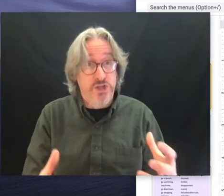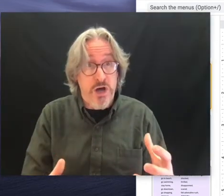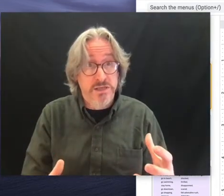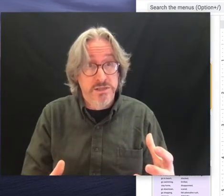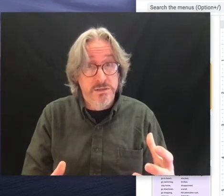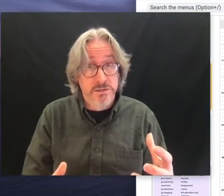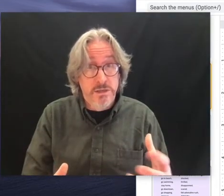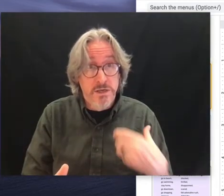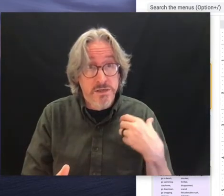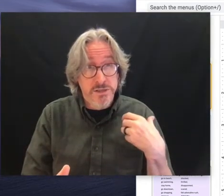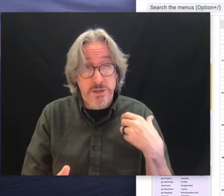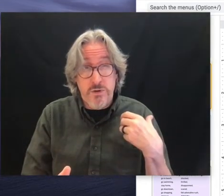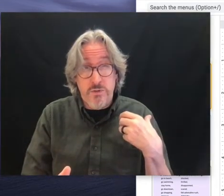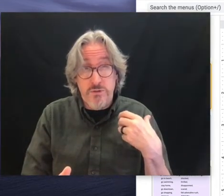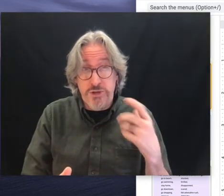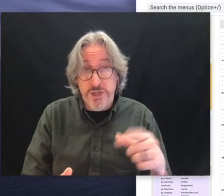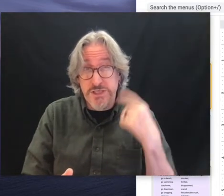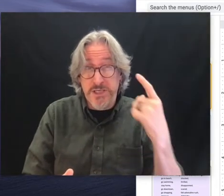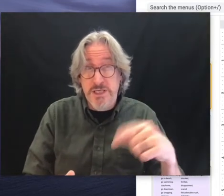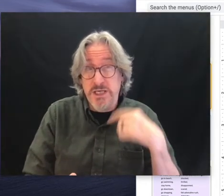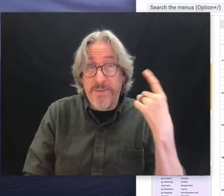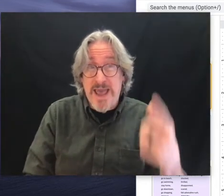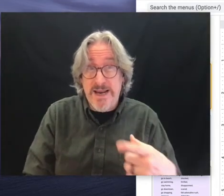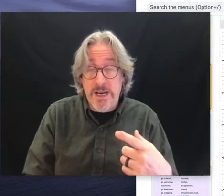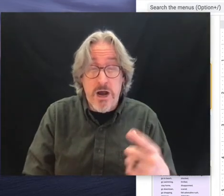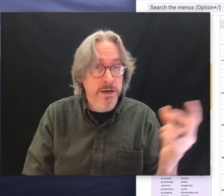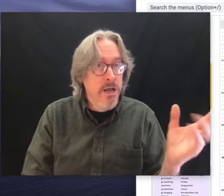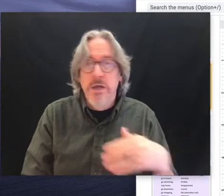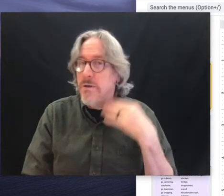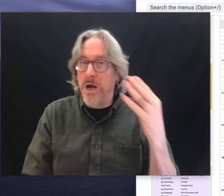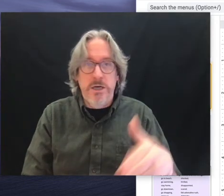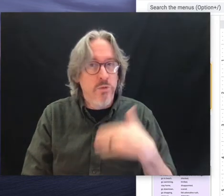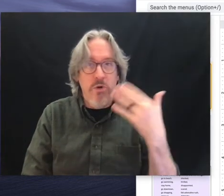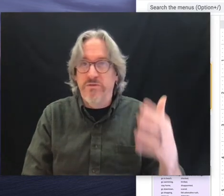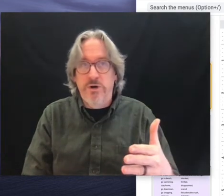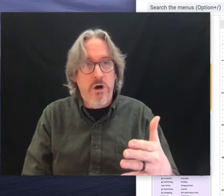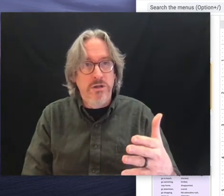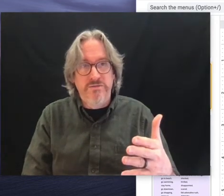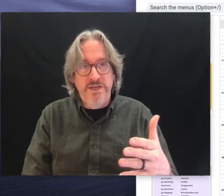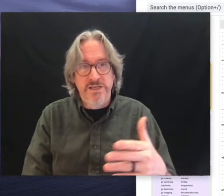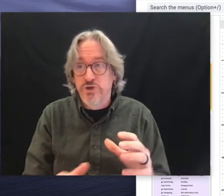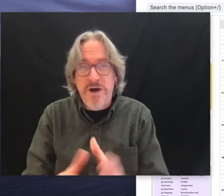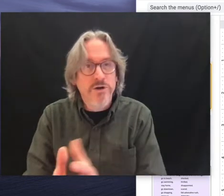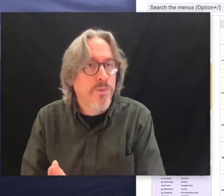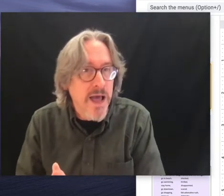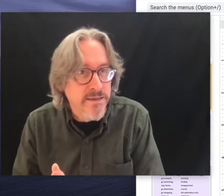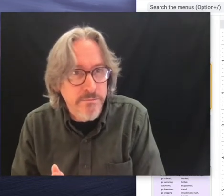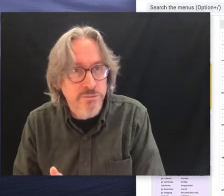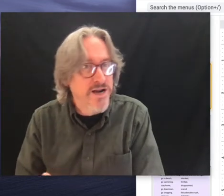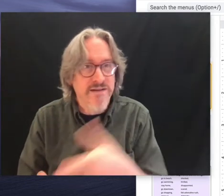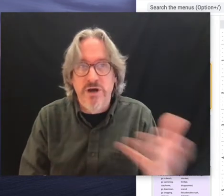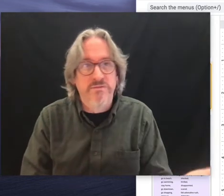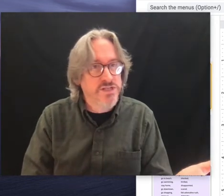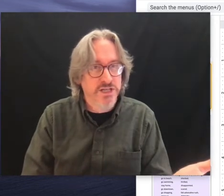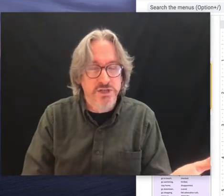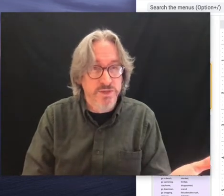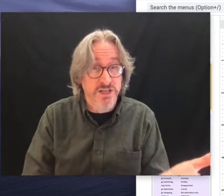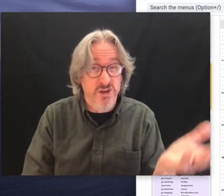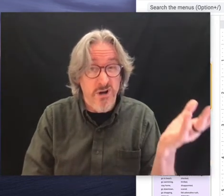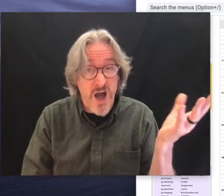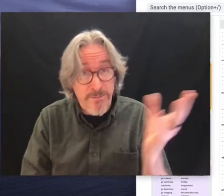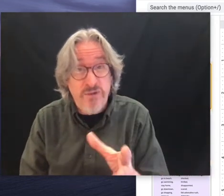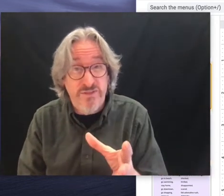complex thoughts. So just keep adding on. Go over all of these. Try to apply them. Try to have